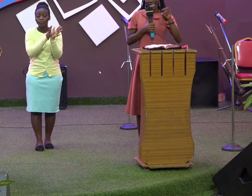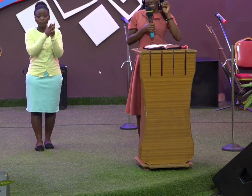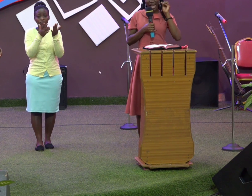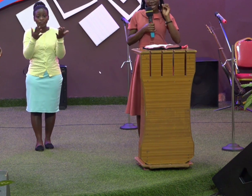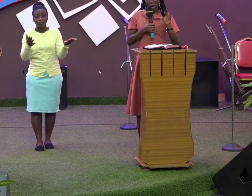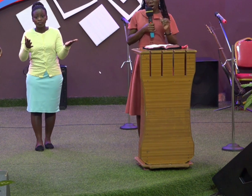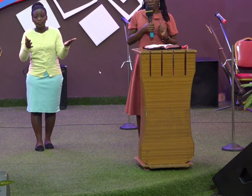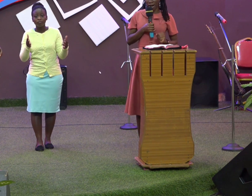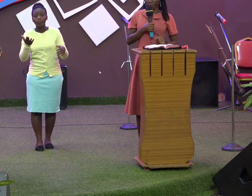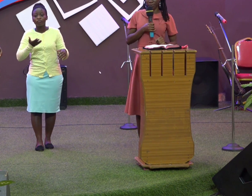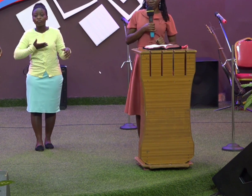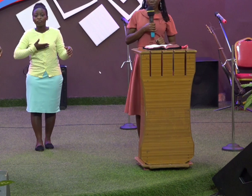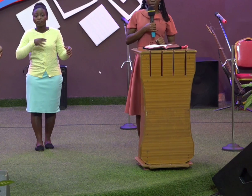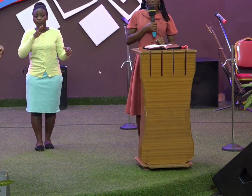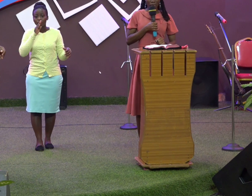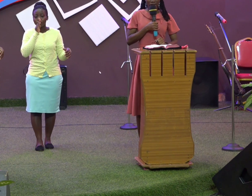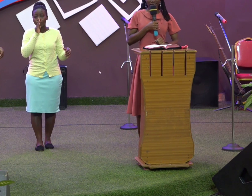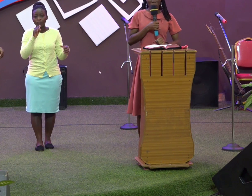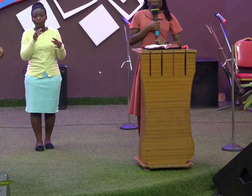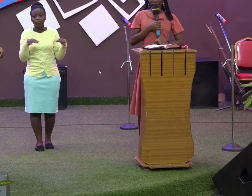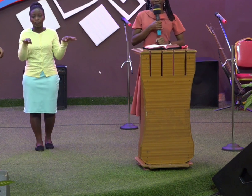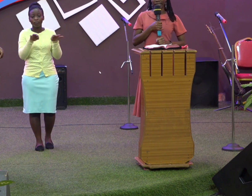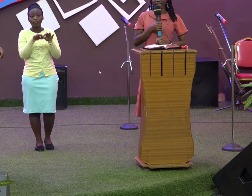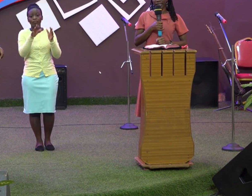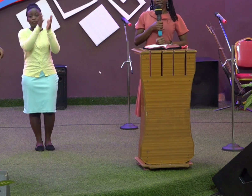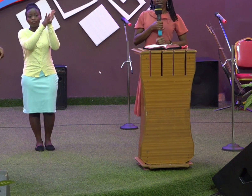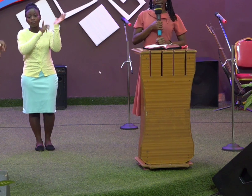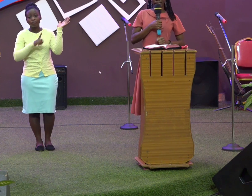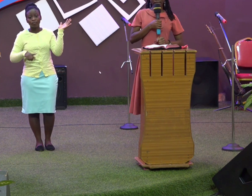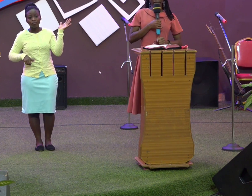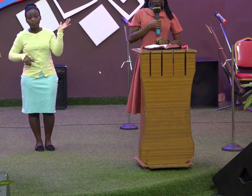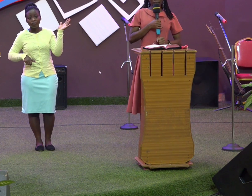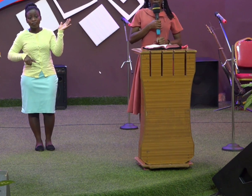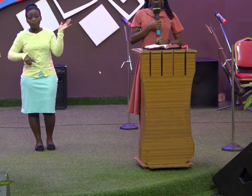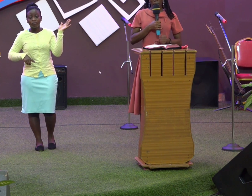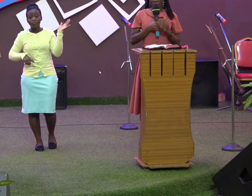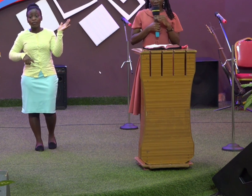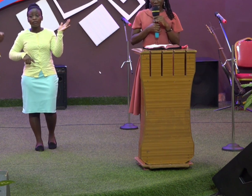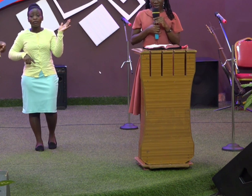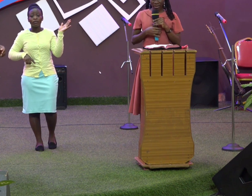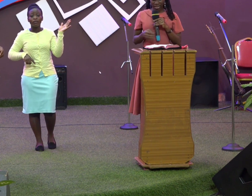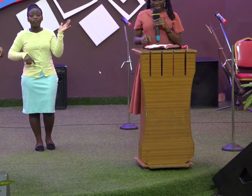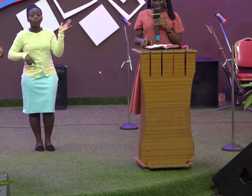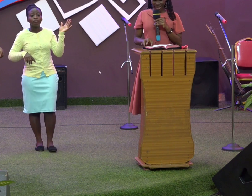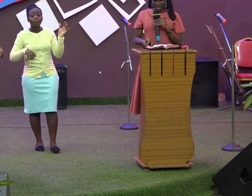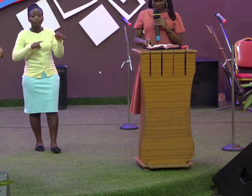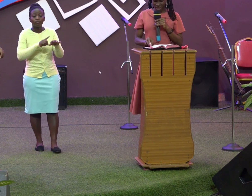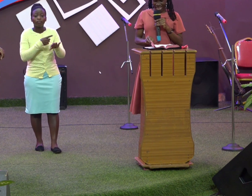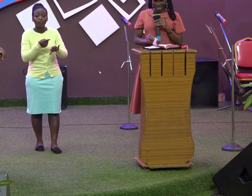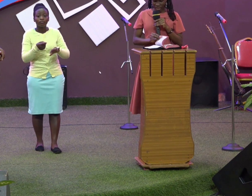radiant things and aroma. Praise the Lord. When the Bible tells us in